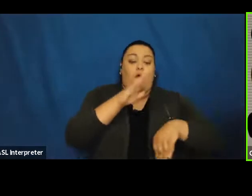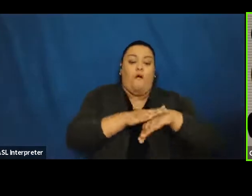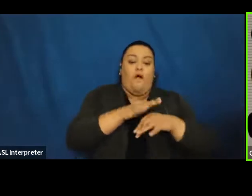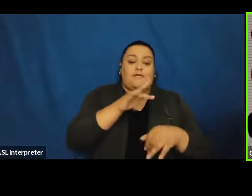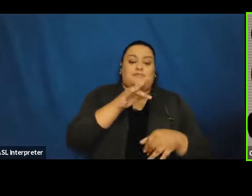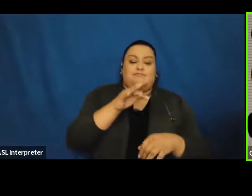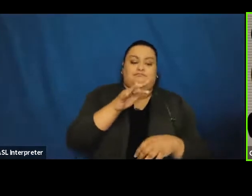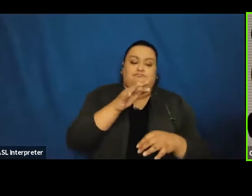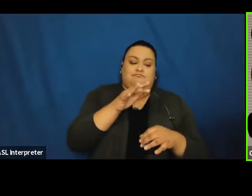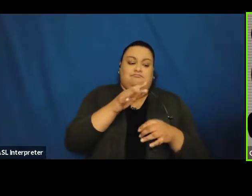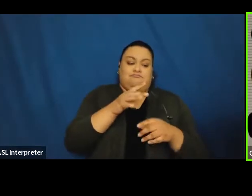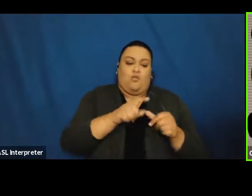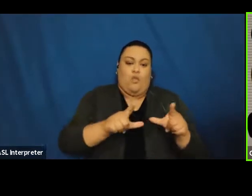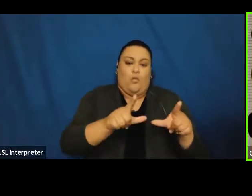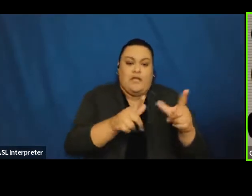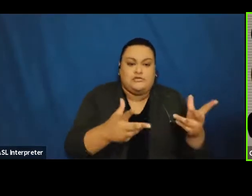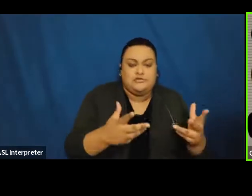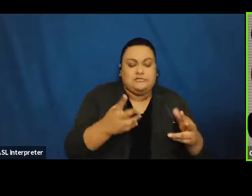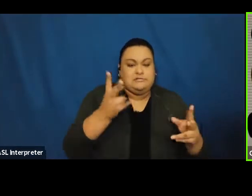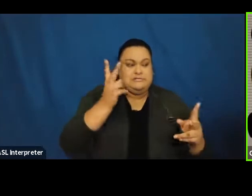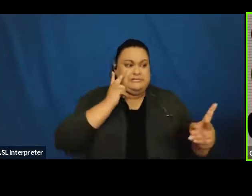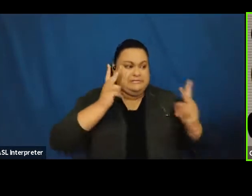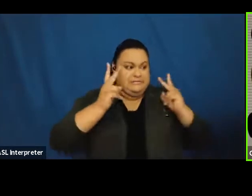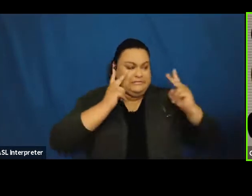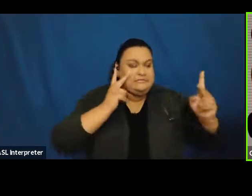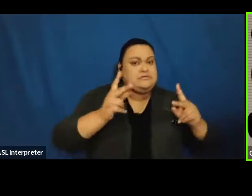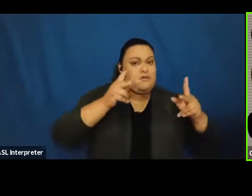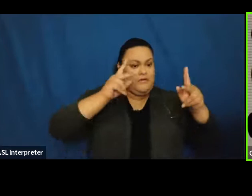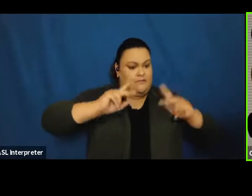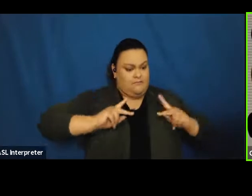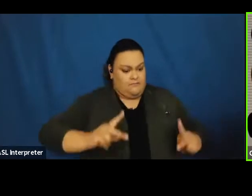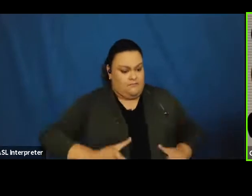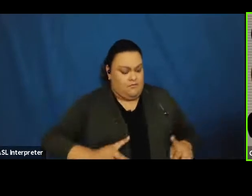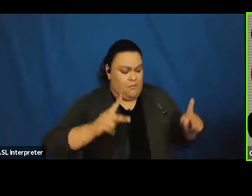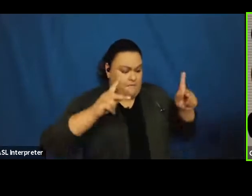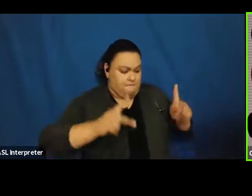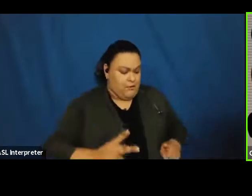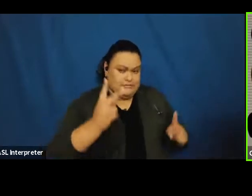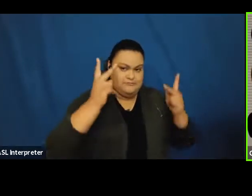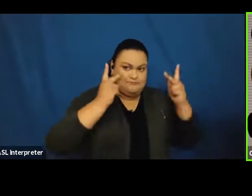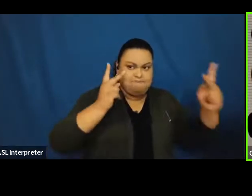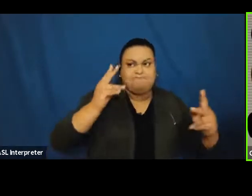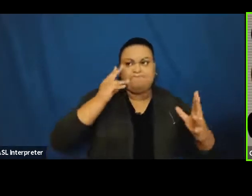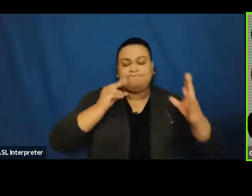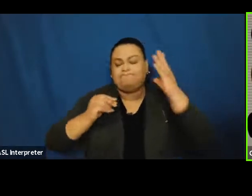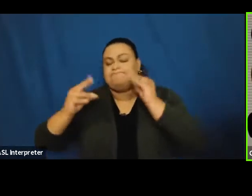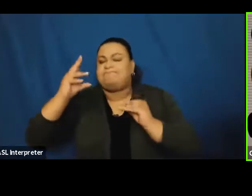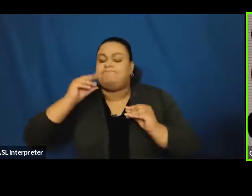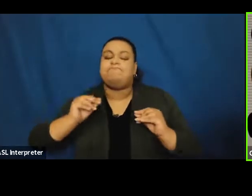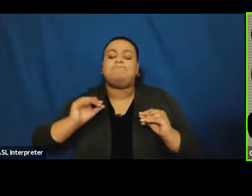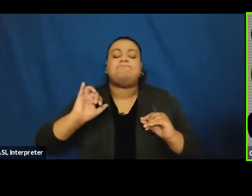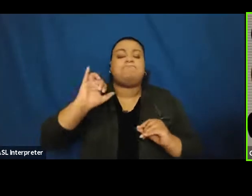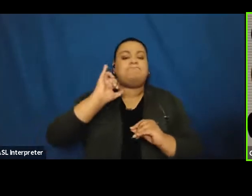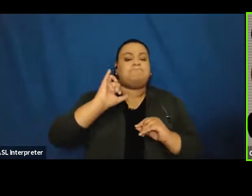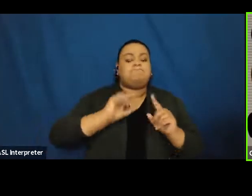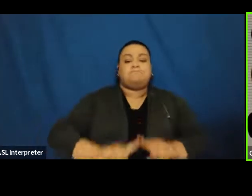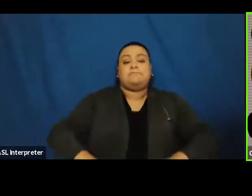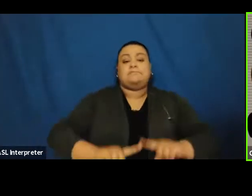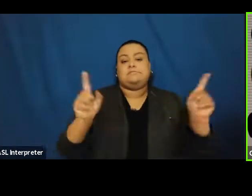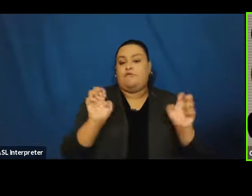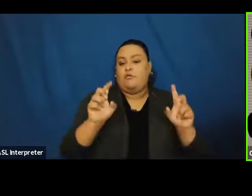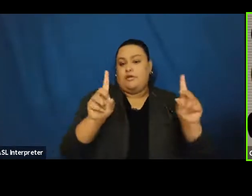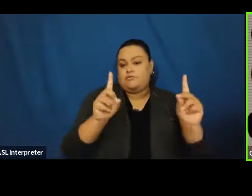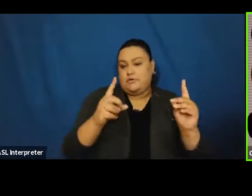good to see films about it, but to go there in person, I started to think would be quite a different educational